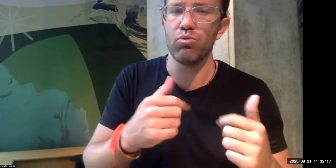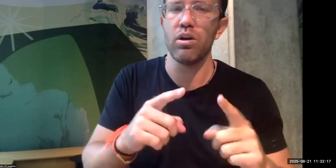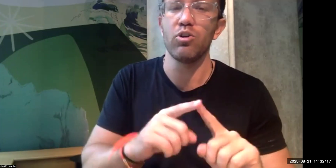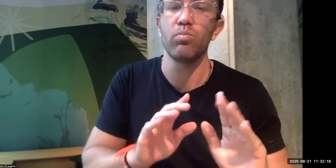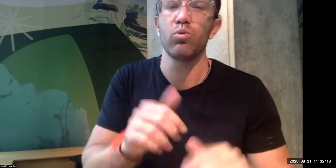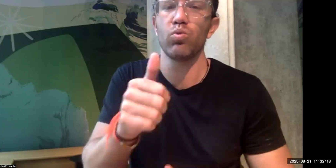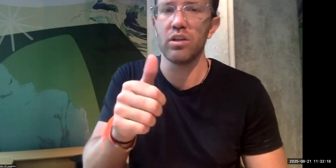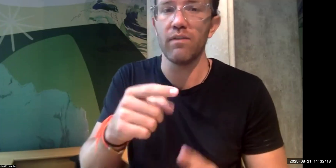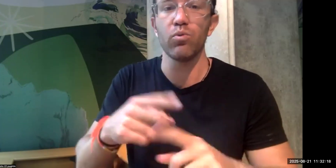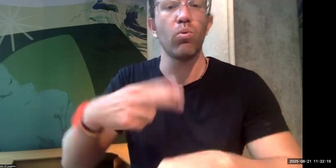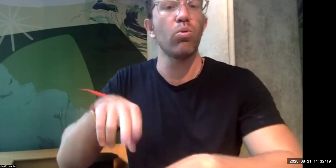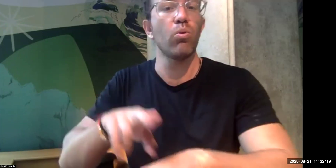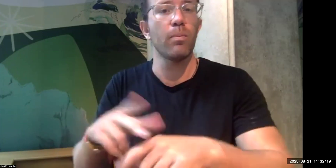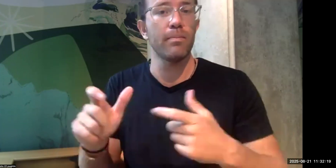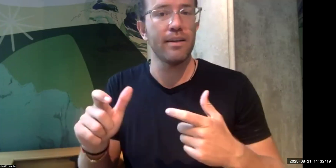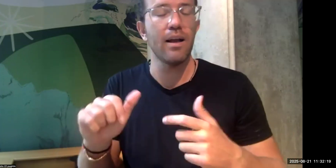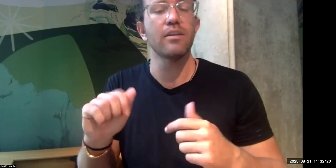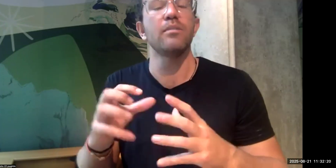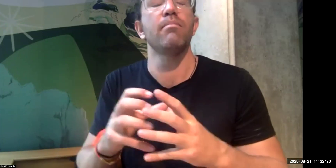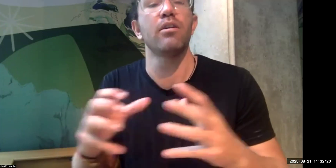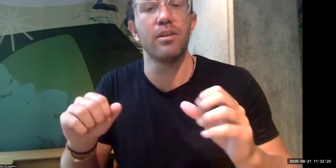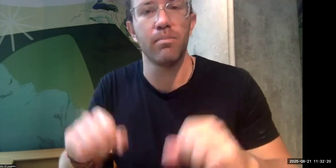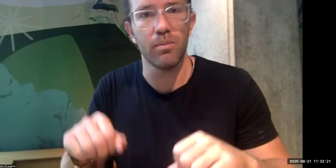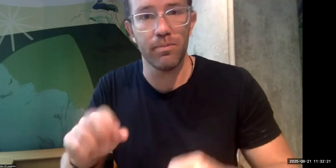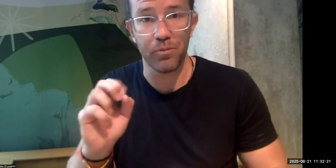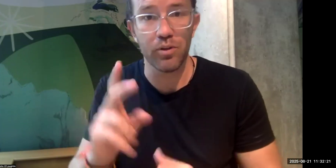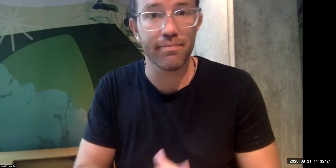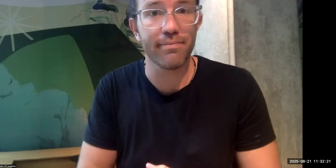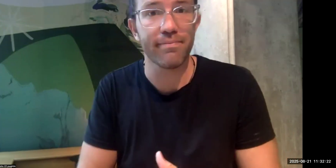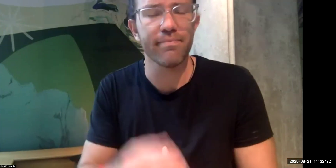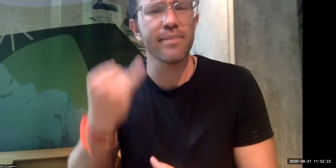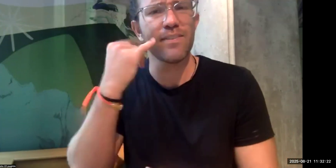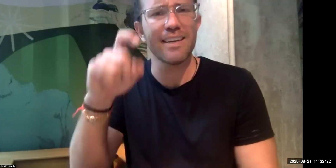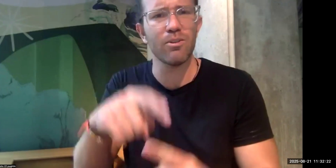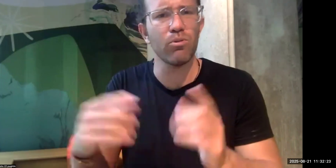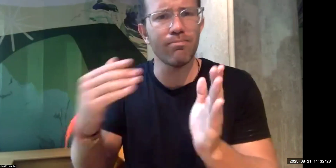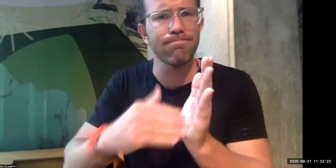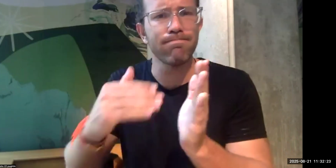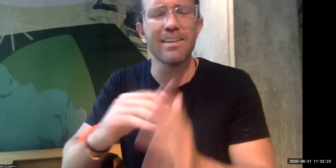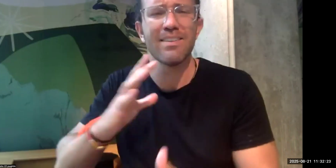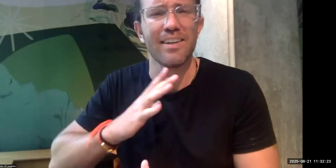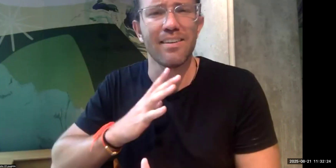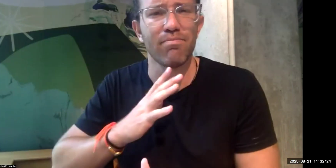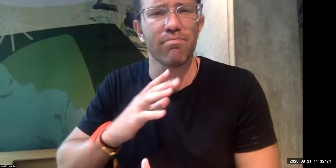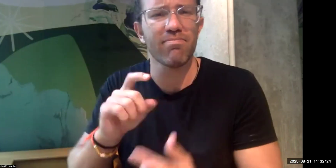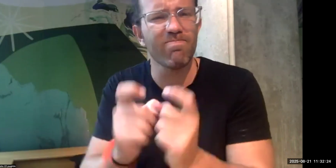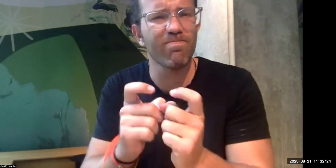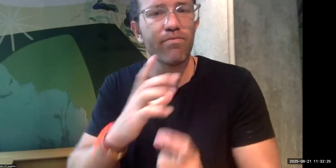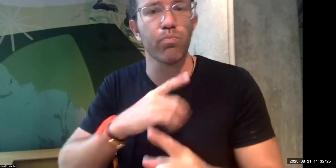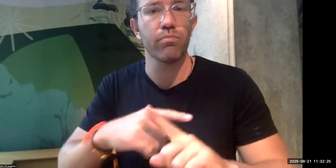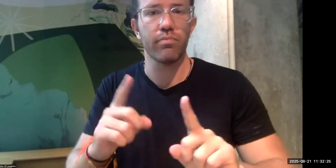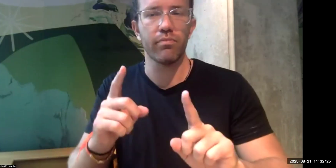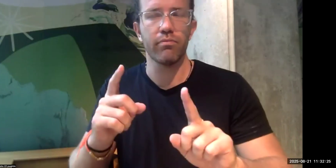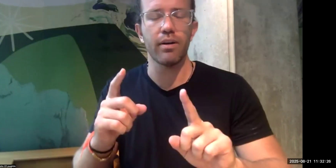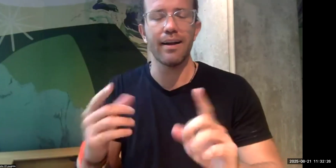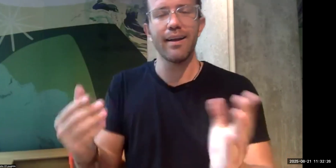So it's fine in the beginning if you need that for yourself, and then work yourself up to a normal speed as much as possible. And if you